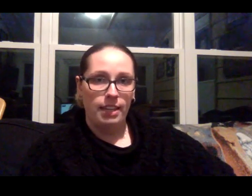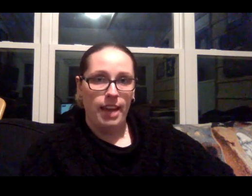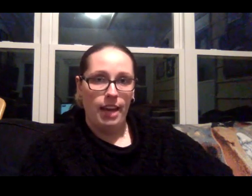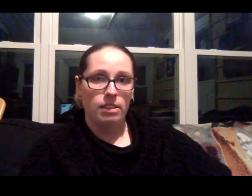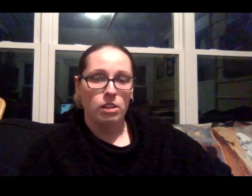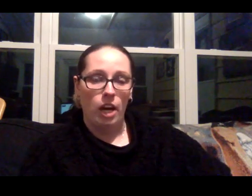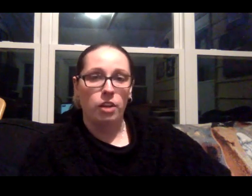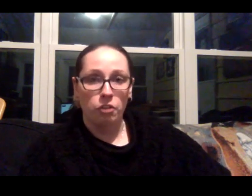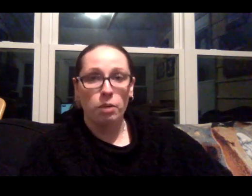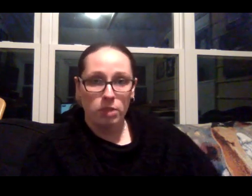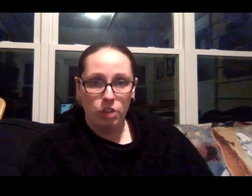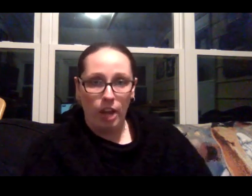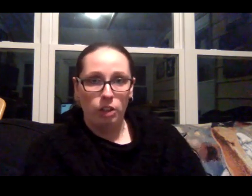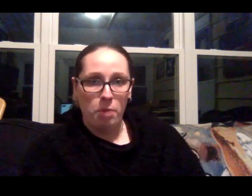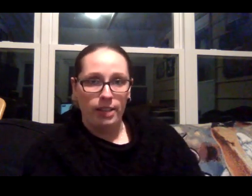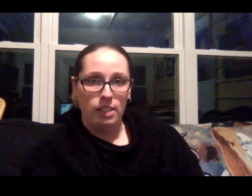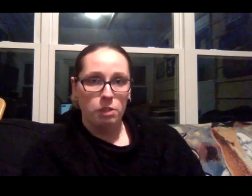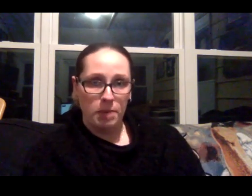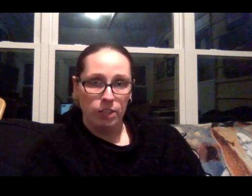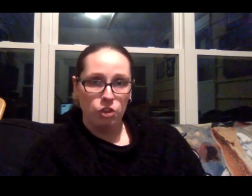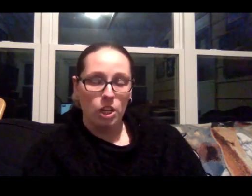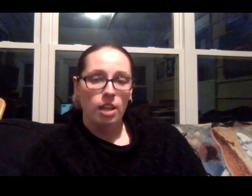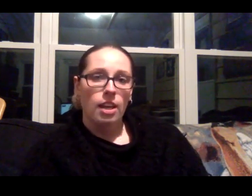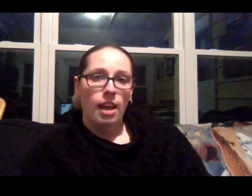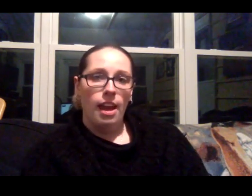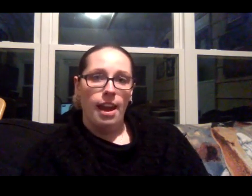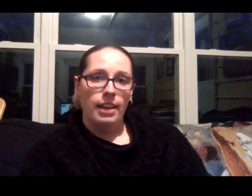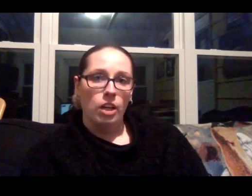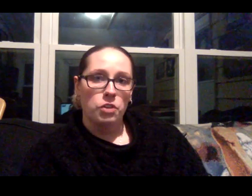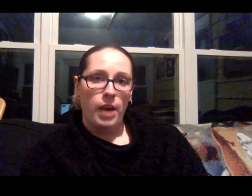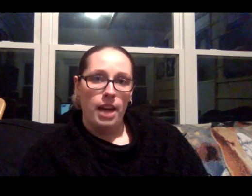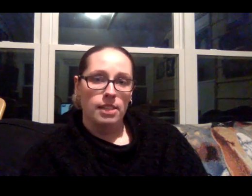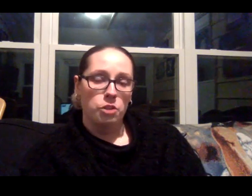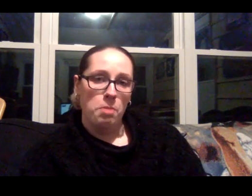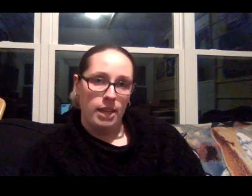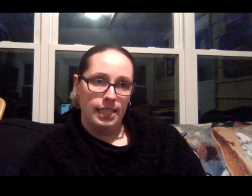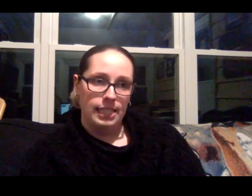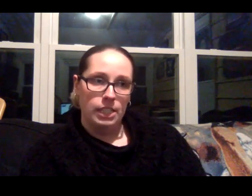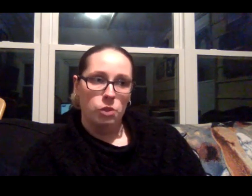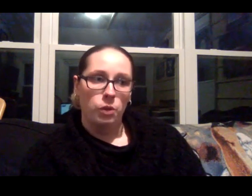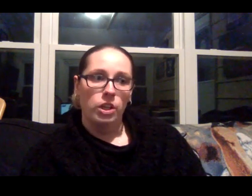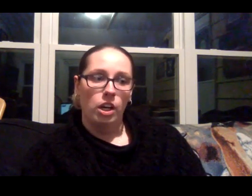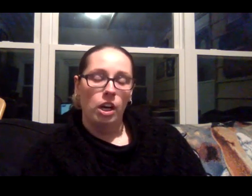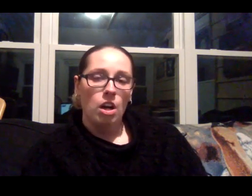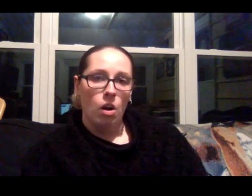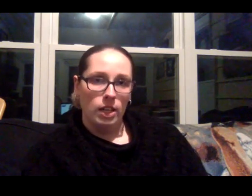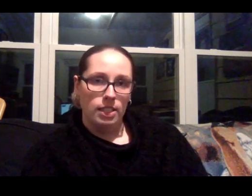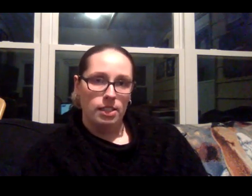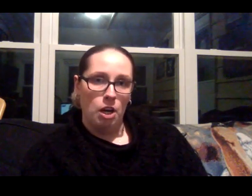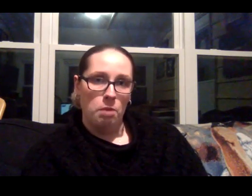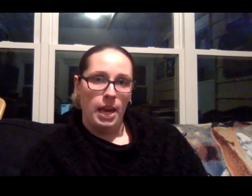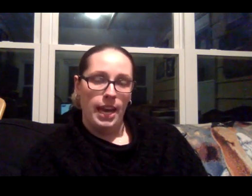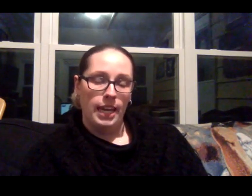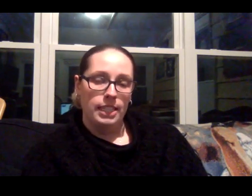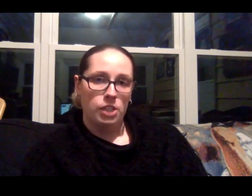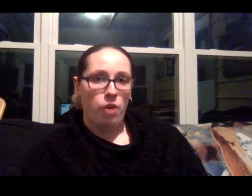that he has confirmed childhood apraxia of speech. And he also has sensory processing disorder, autism,